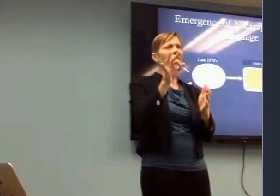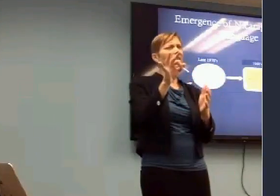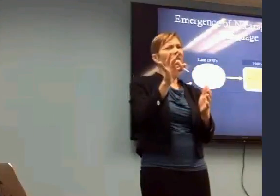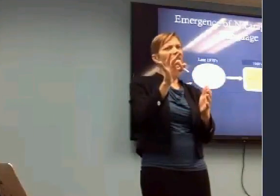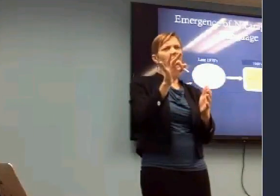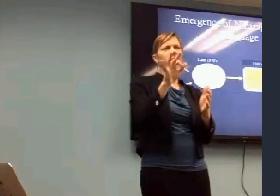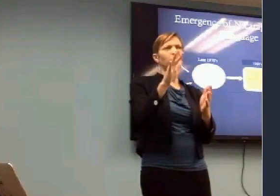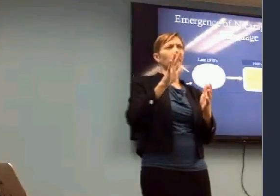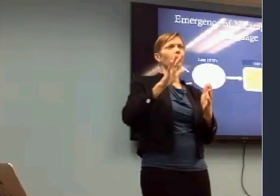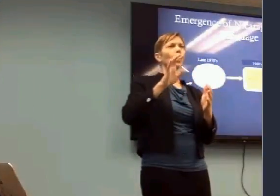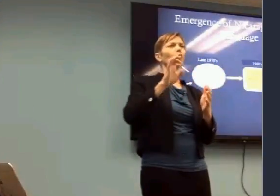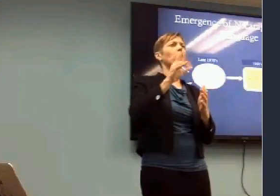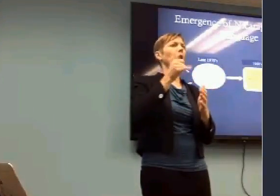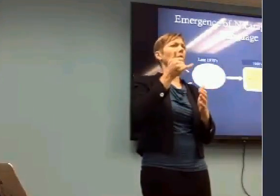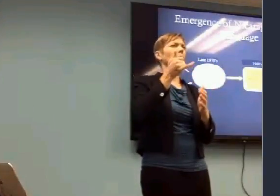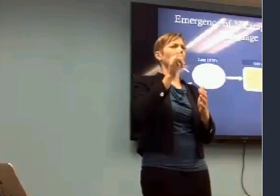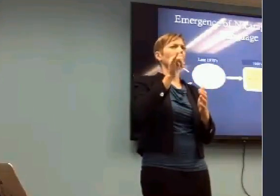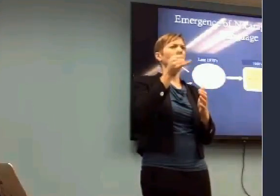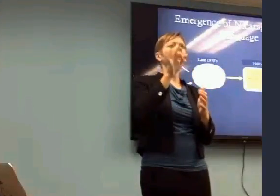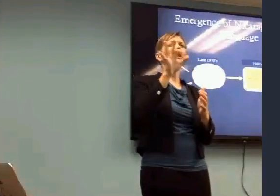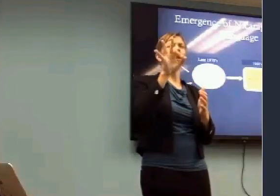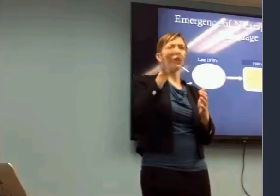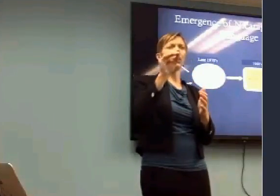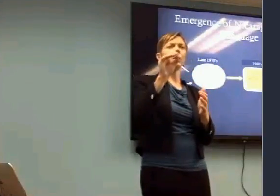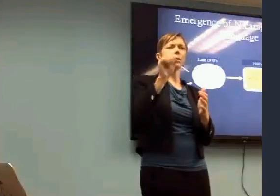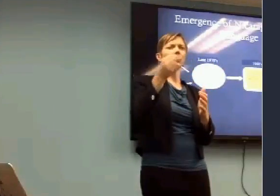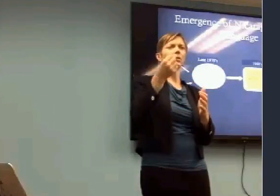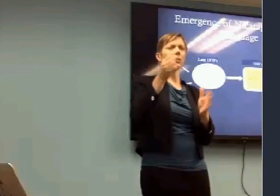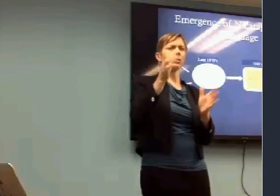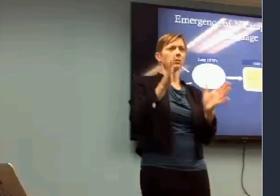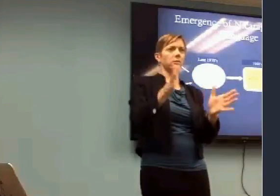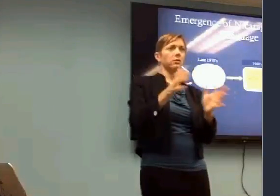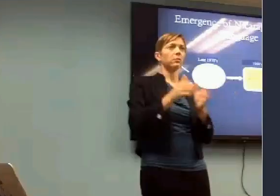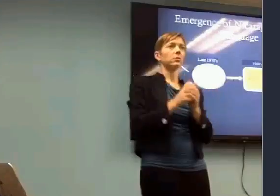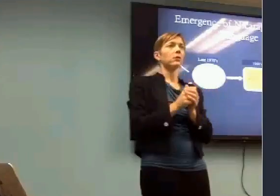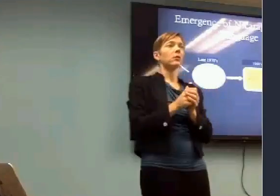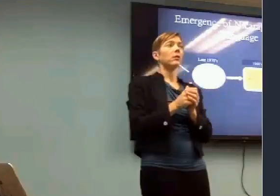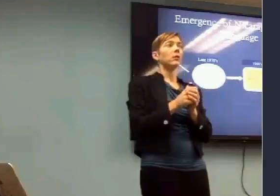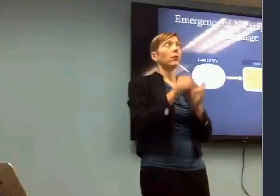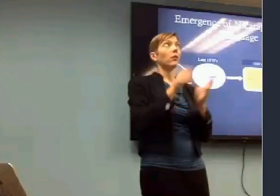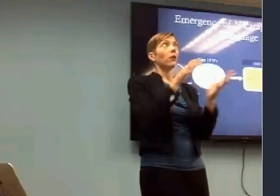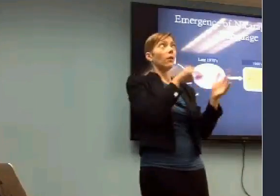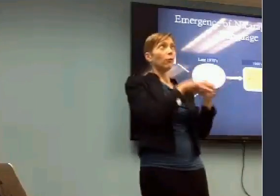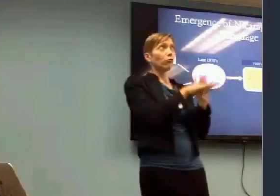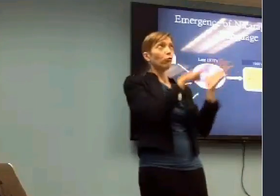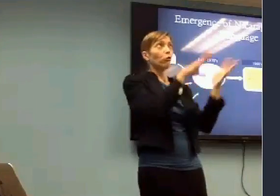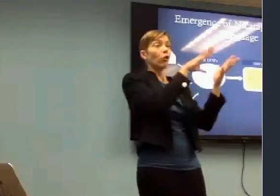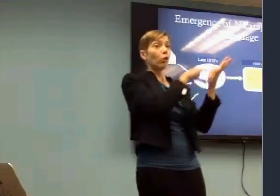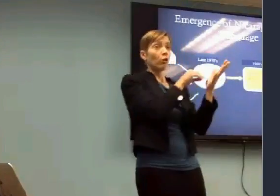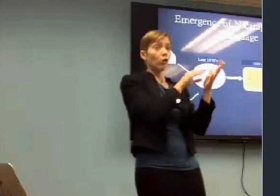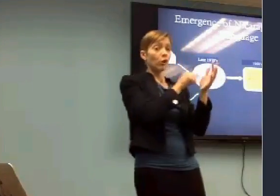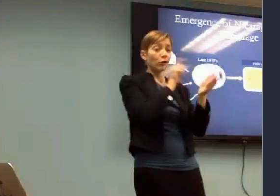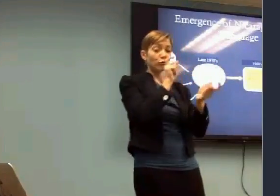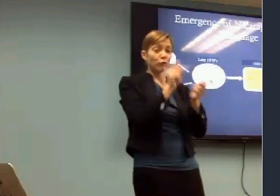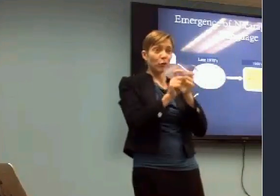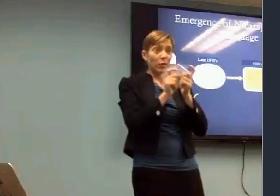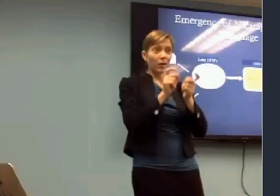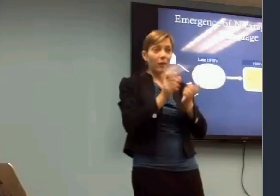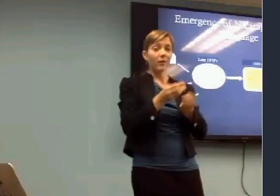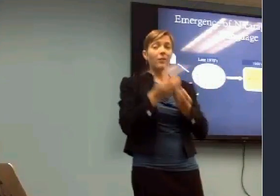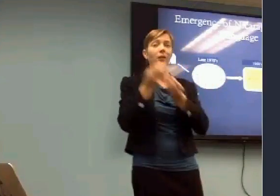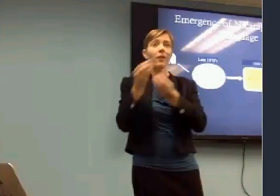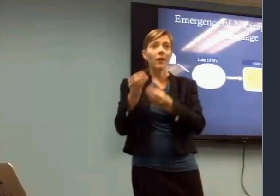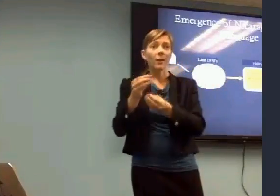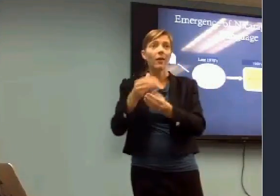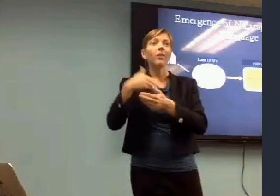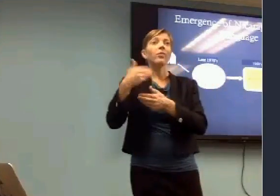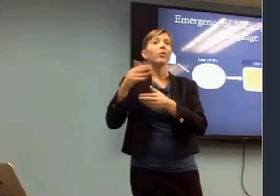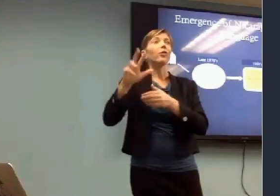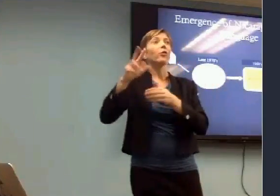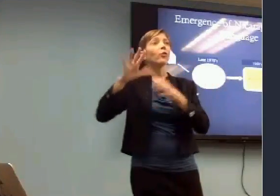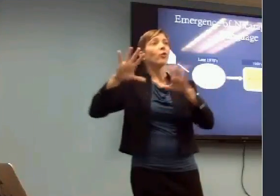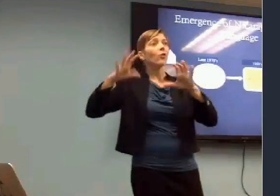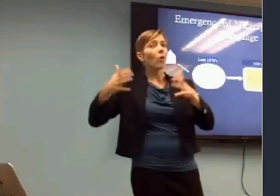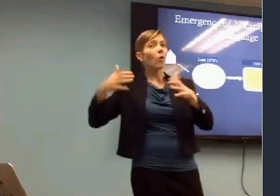cohort entered between the late 1980s to the early to mid-1990s. So they took on that